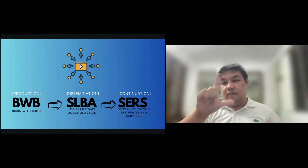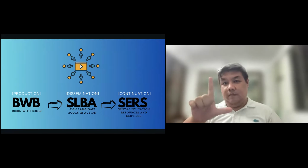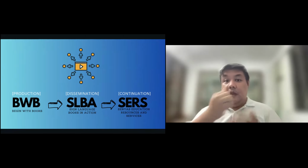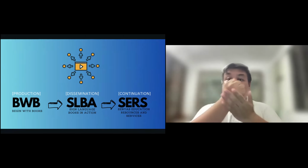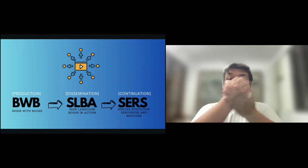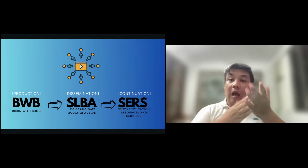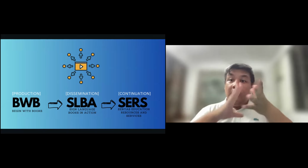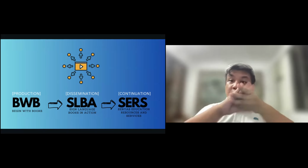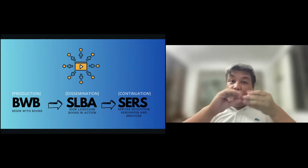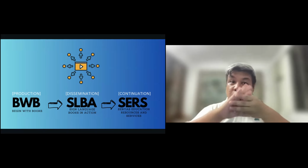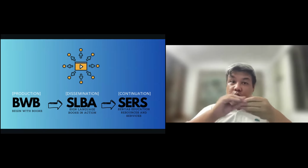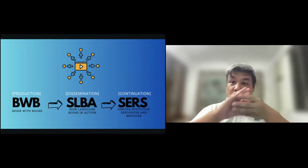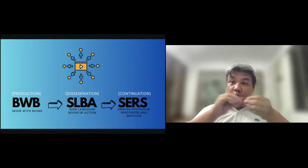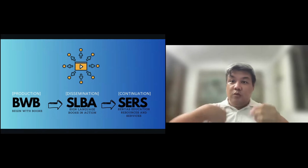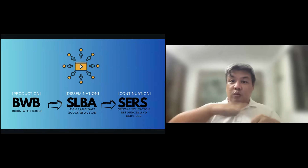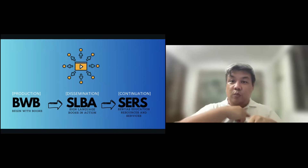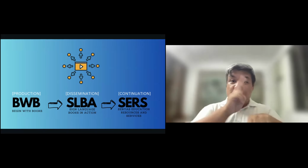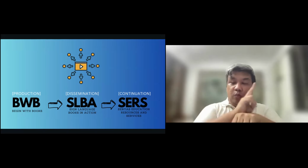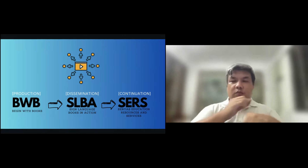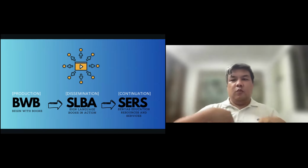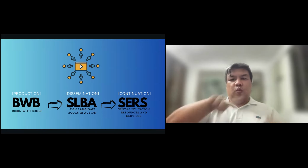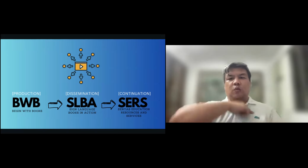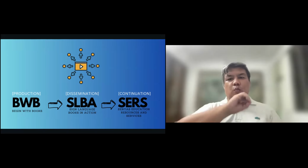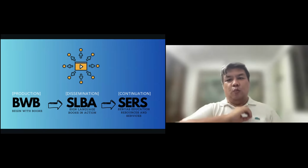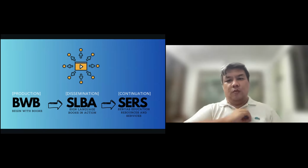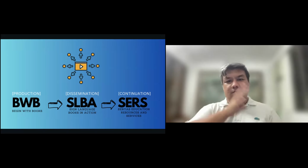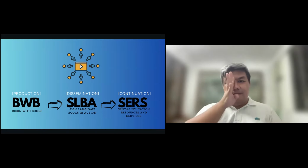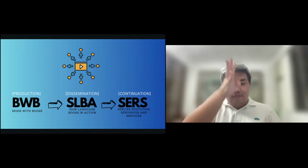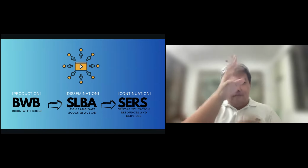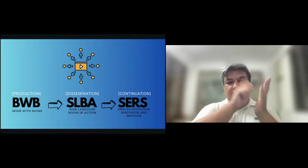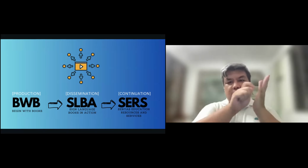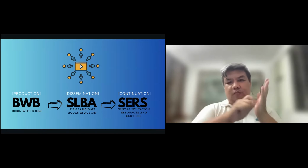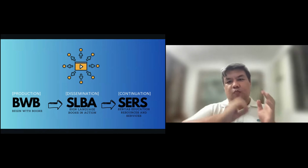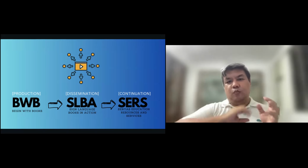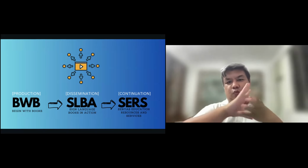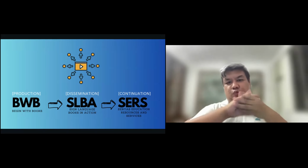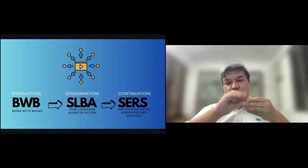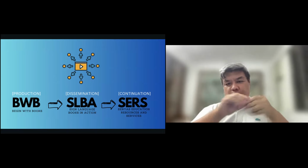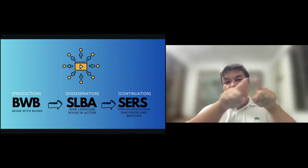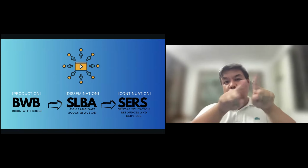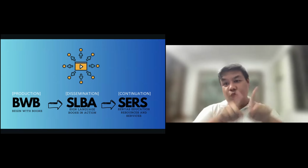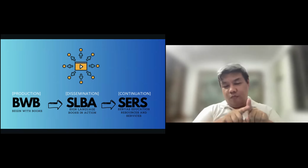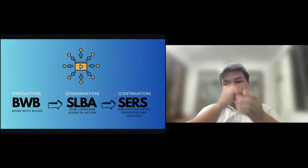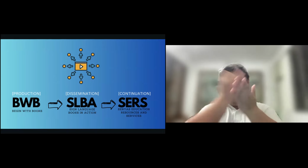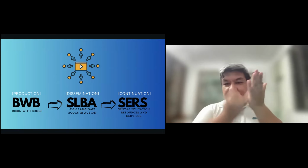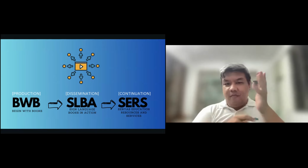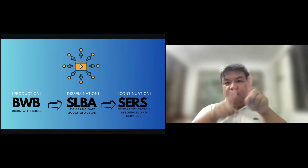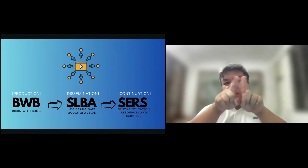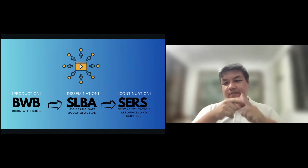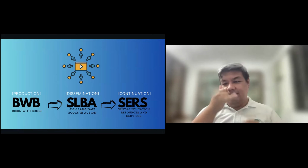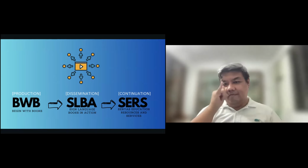this translation in Philippine Sign Language, and some of the stories that we used, it was stories that